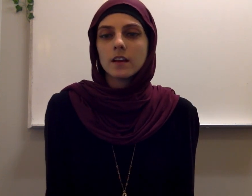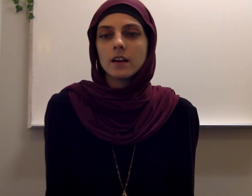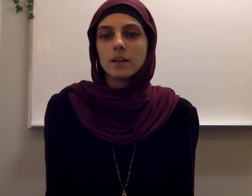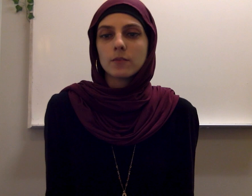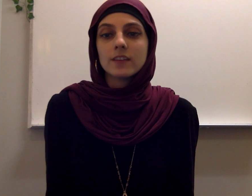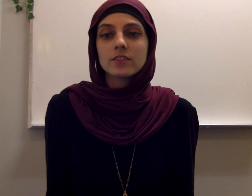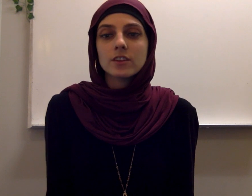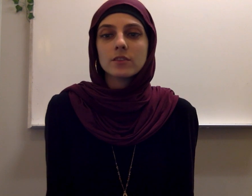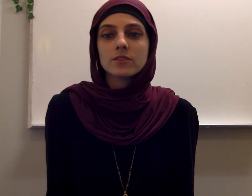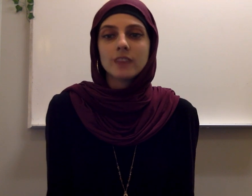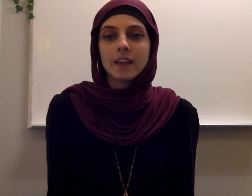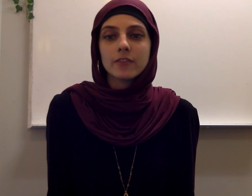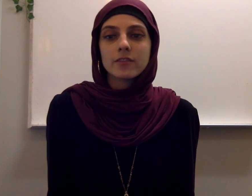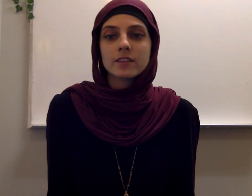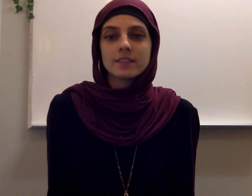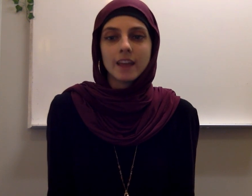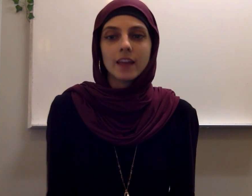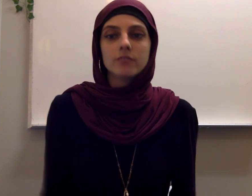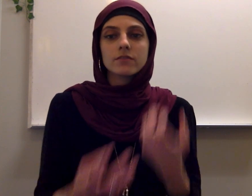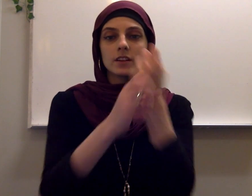Okay. Rescue, safe, save.